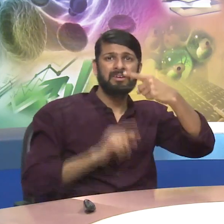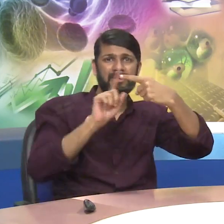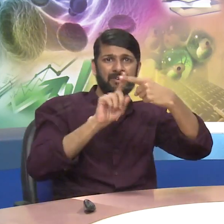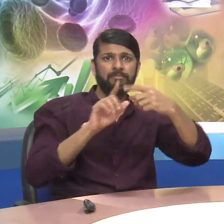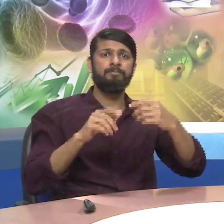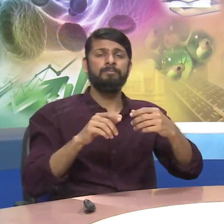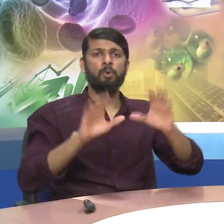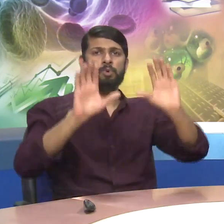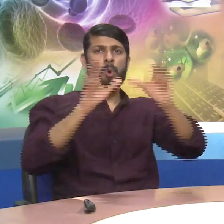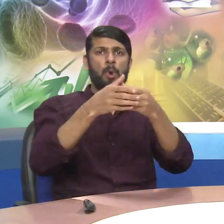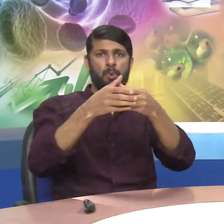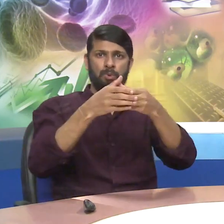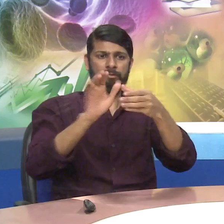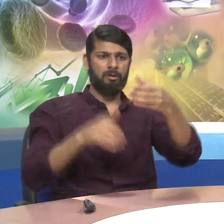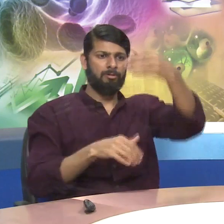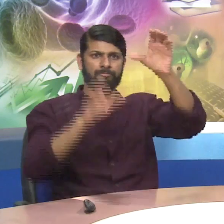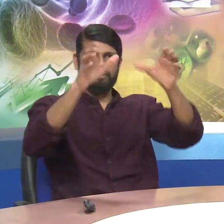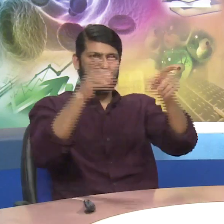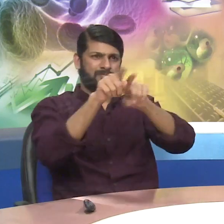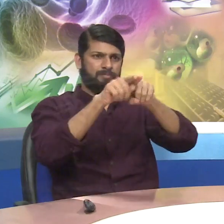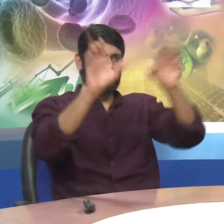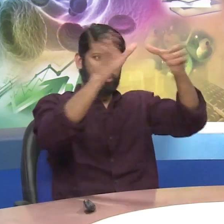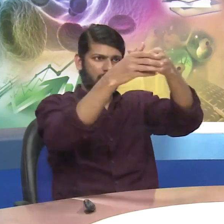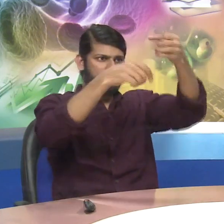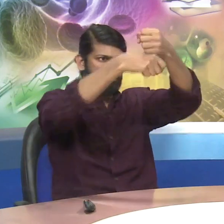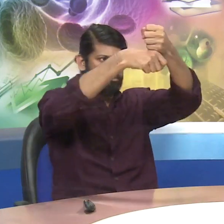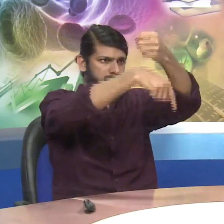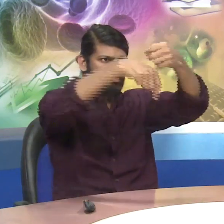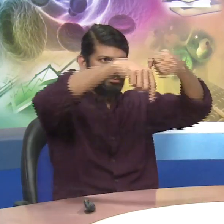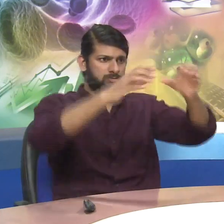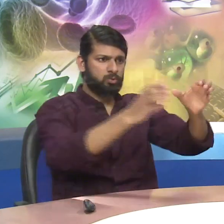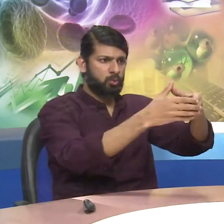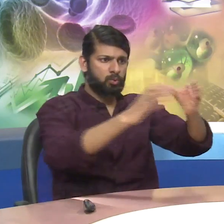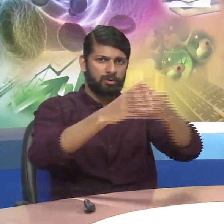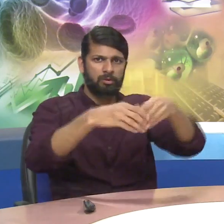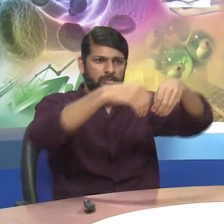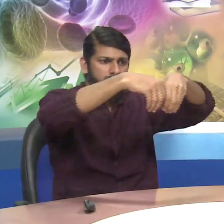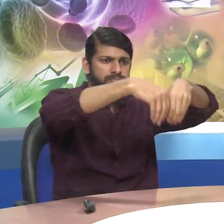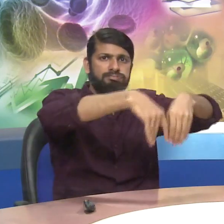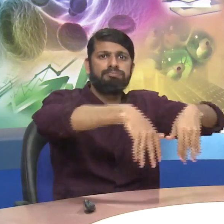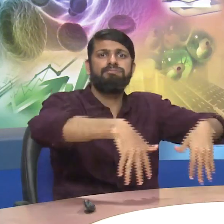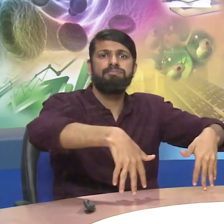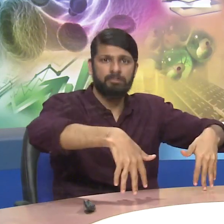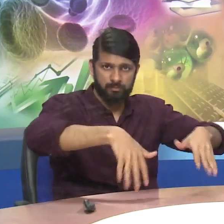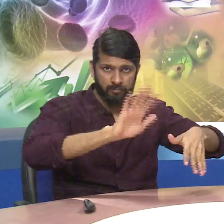worked with the help of a large number of committees and subcommittees.